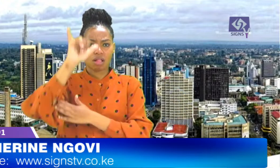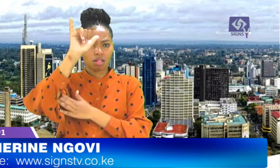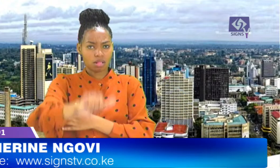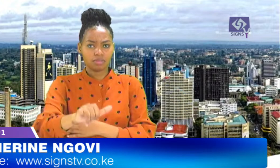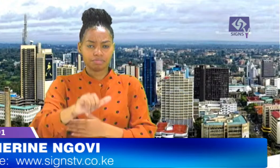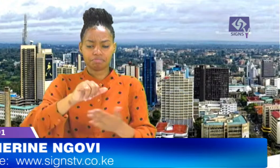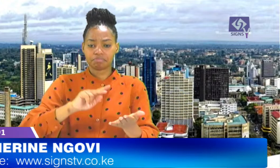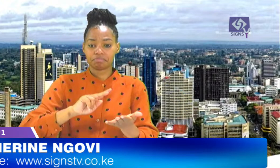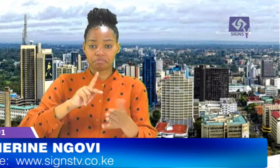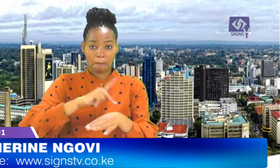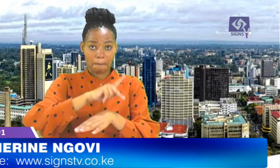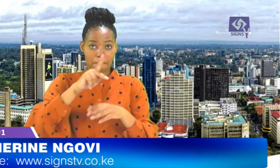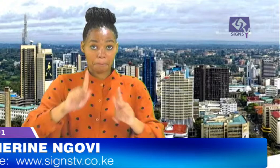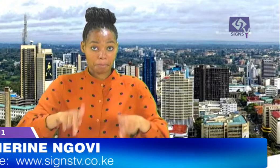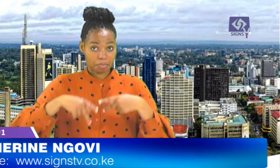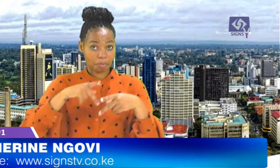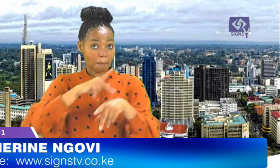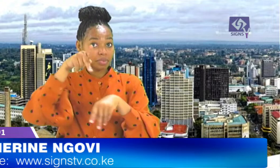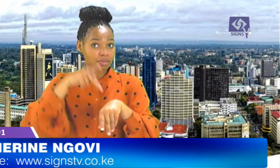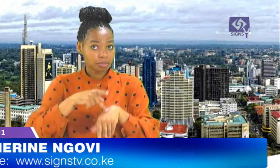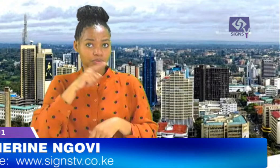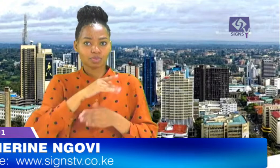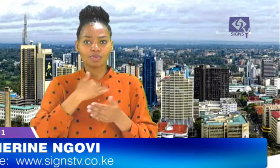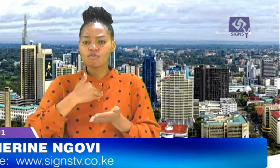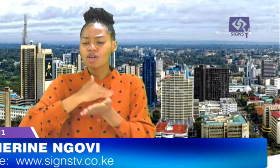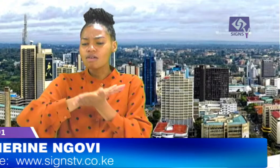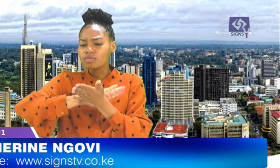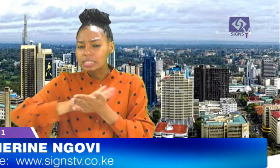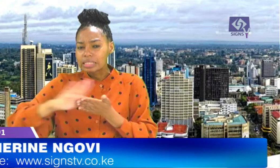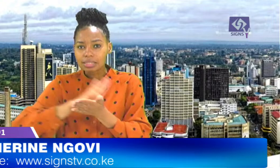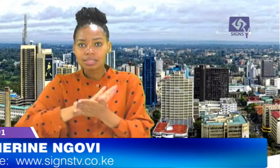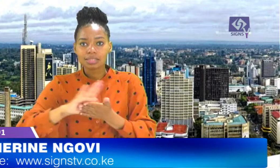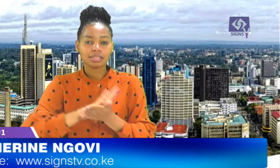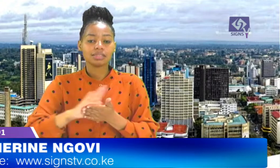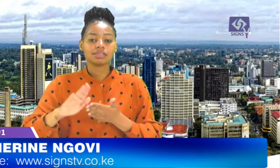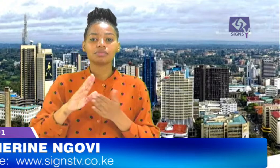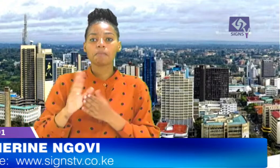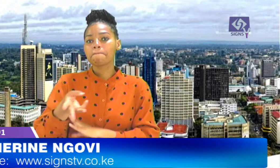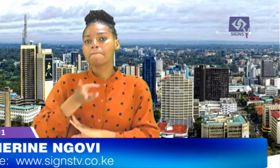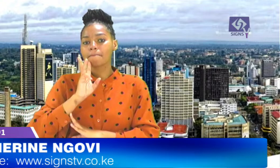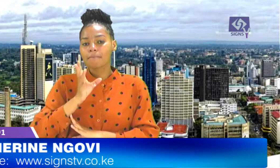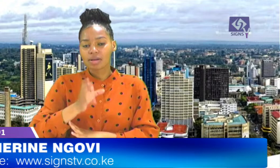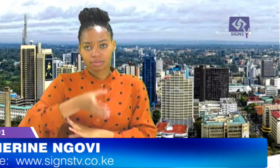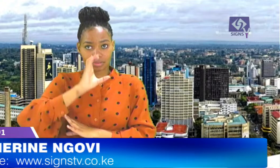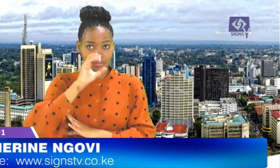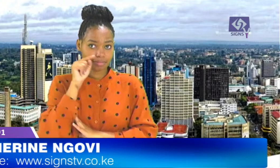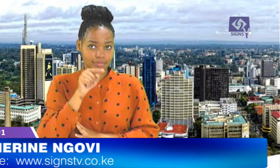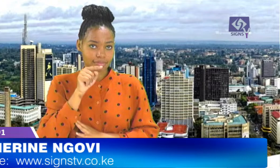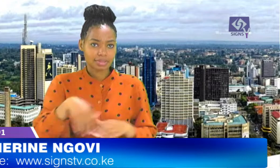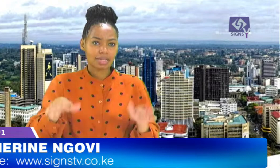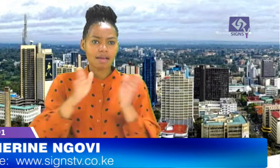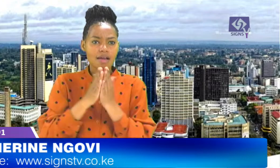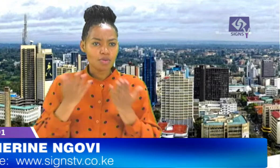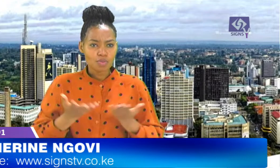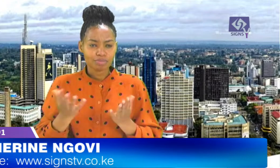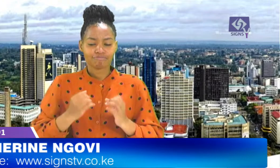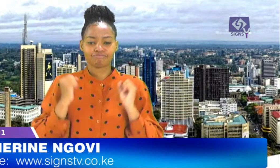The government announced that the provision of clean drinking water and for